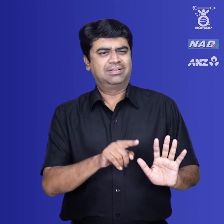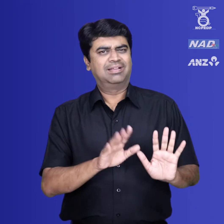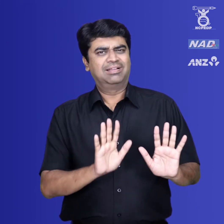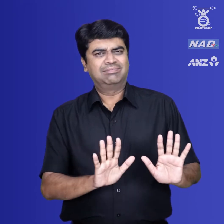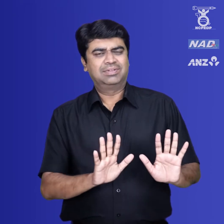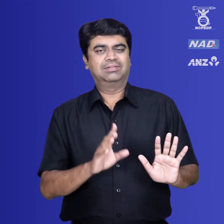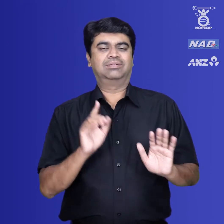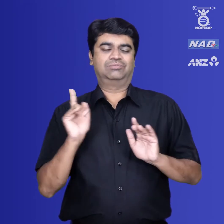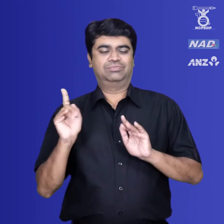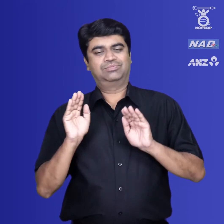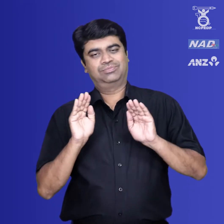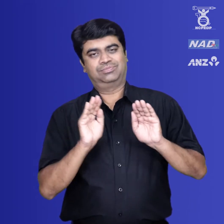children.